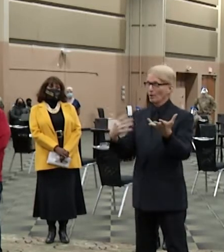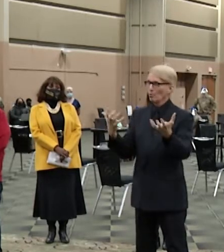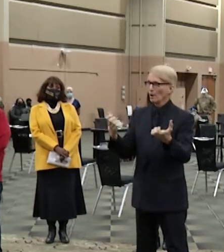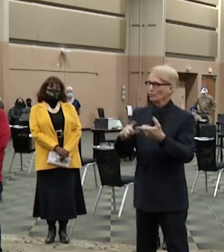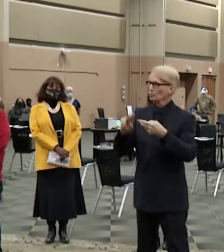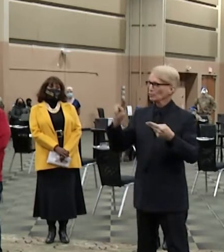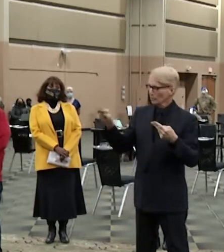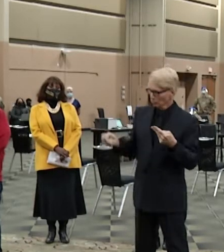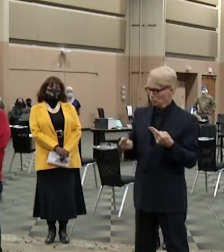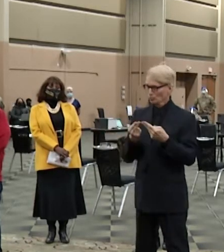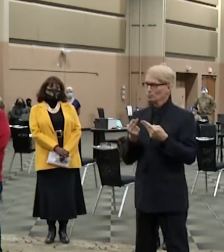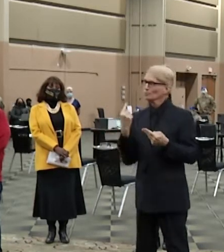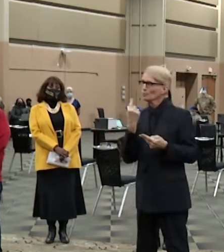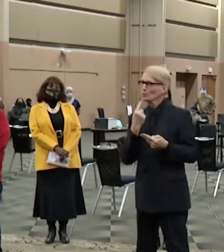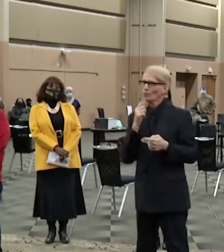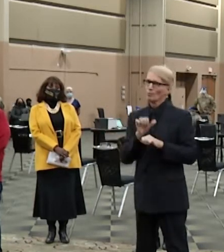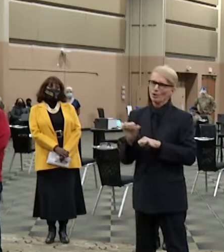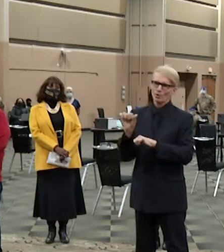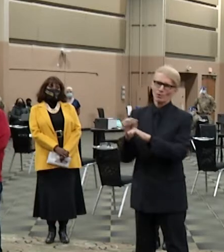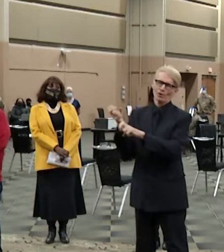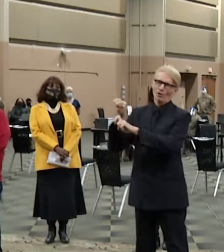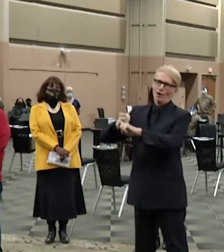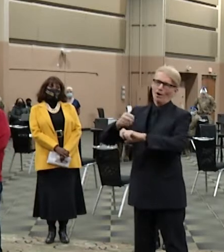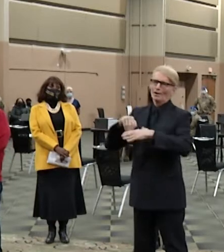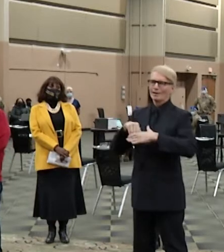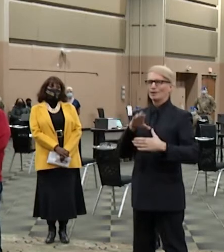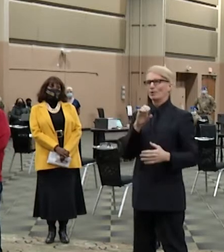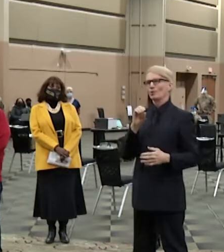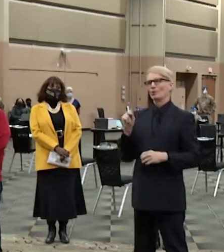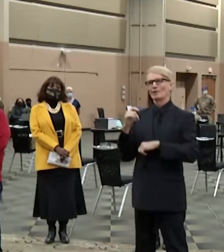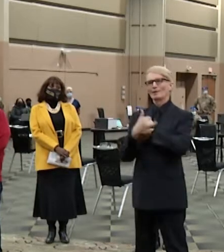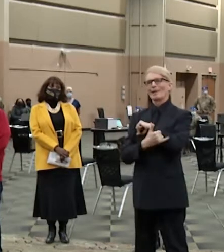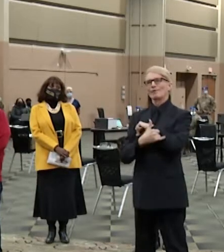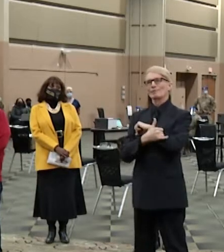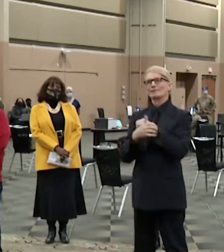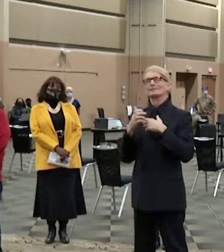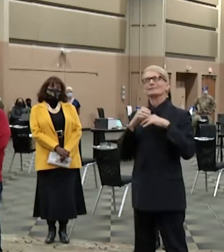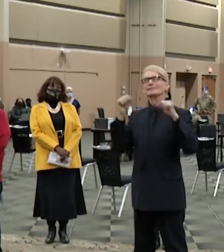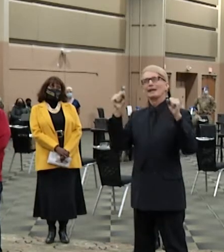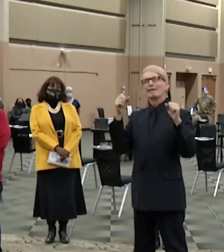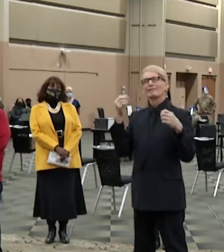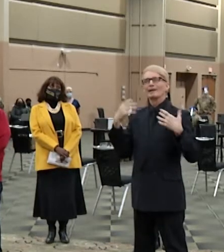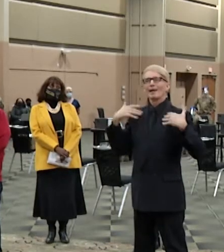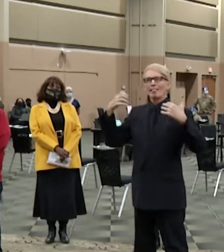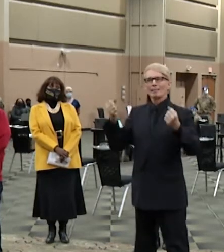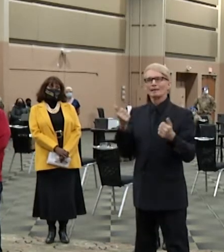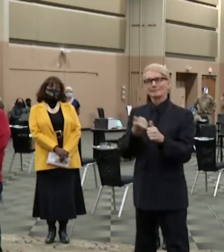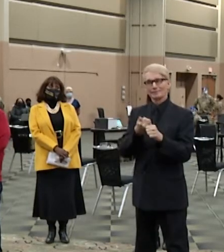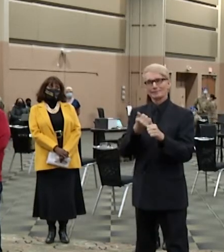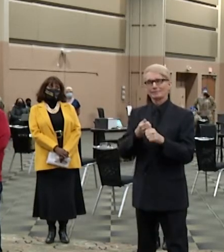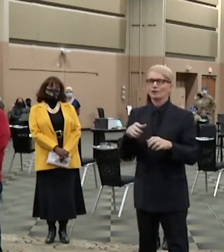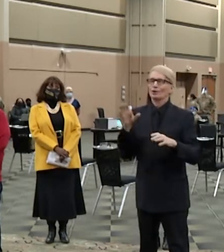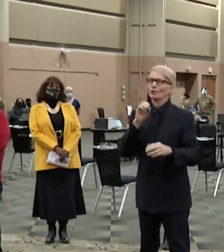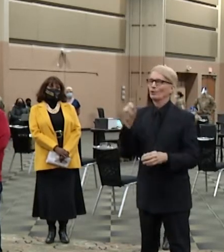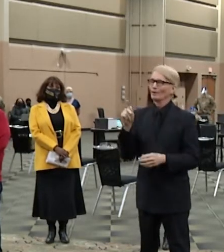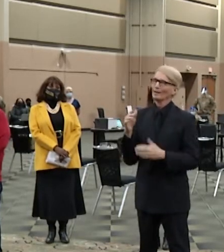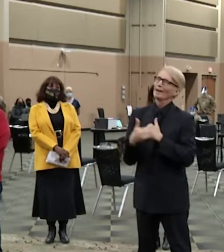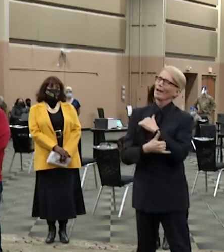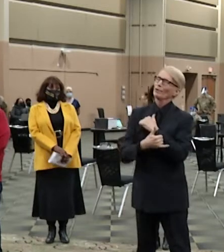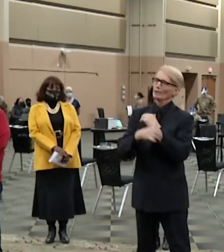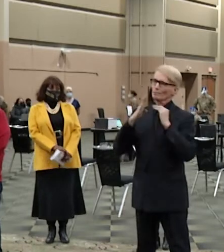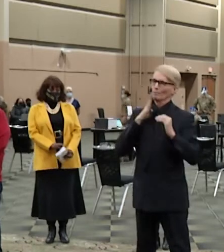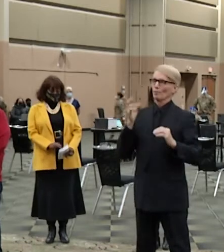who's been working hard every day to keep the people of Cook County safe and healthy, and that's Cook County Board President Toni Preckwinkle. Toni?